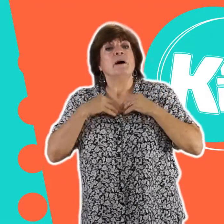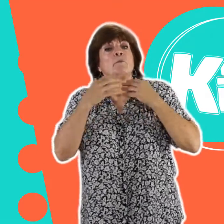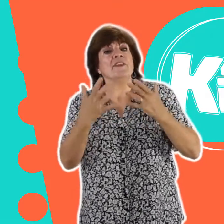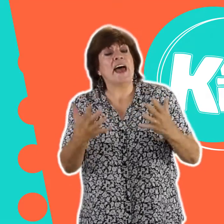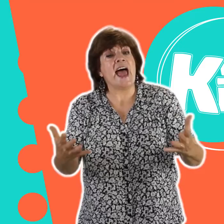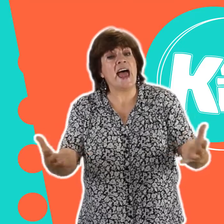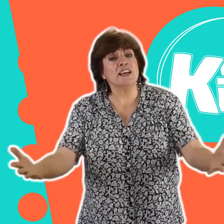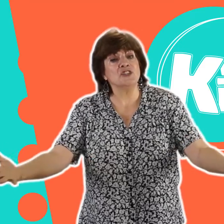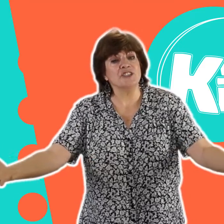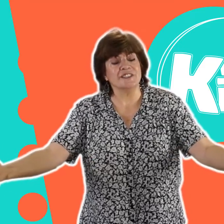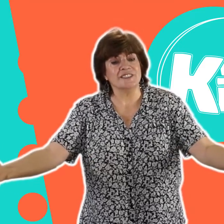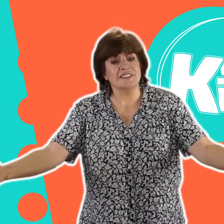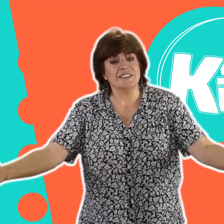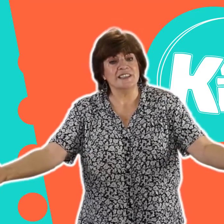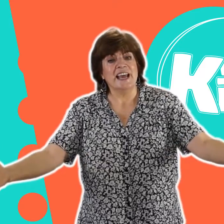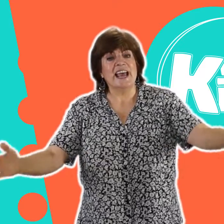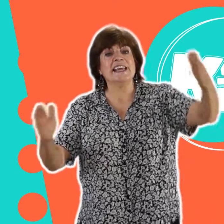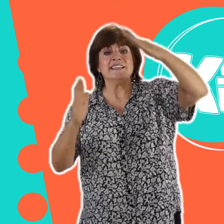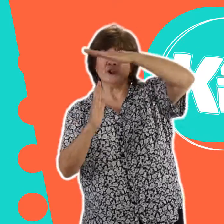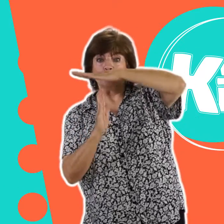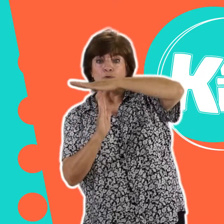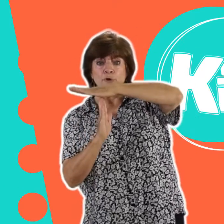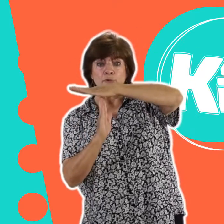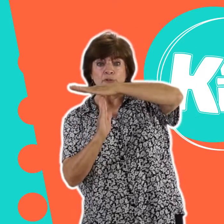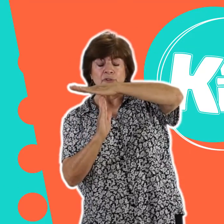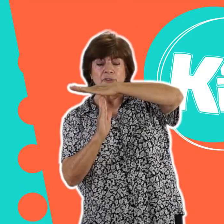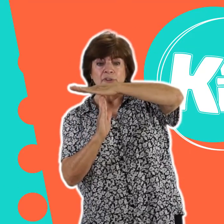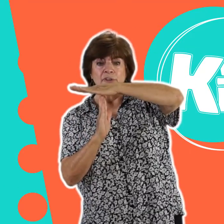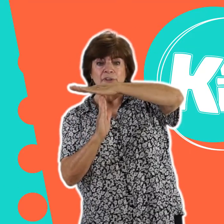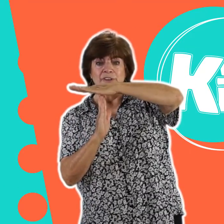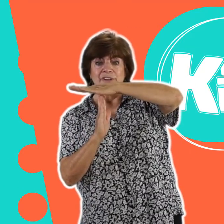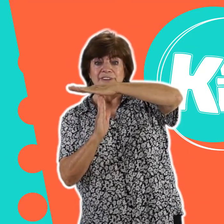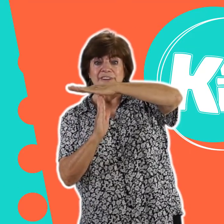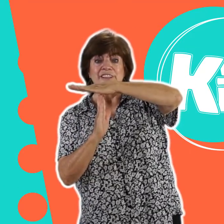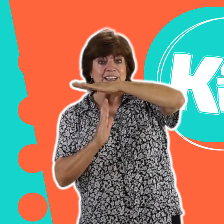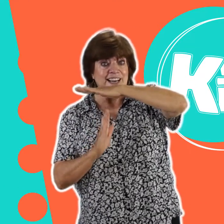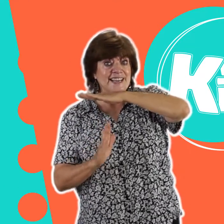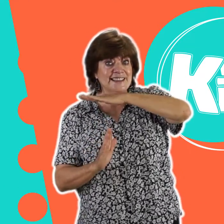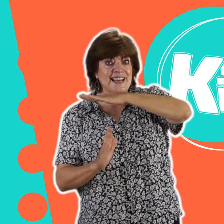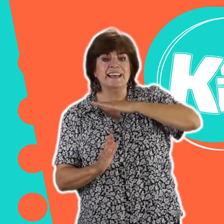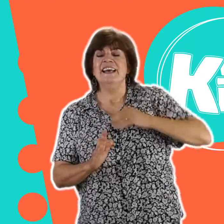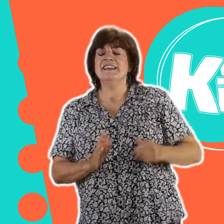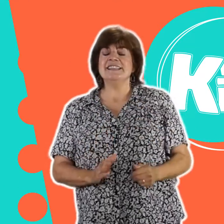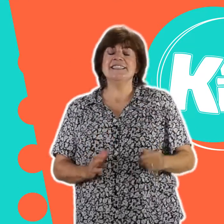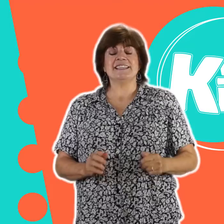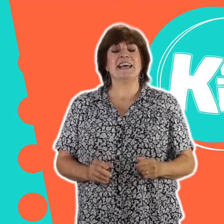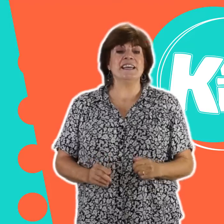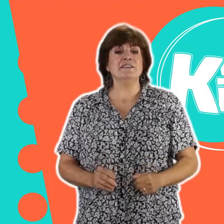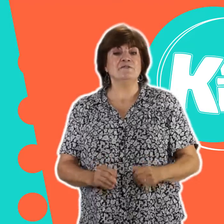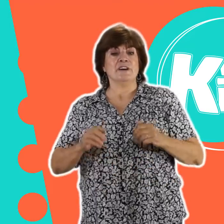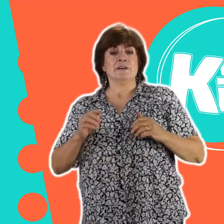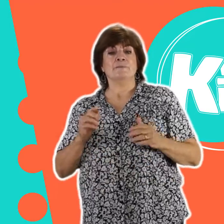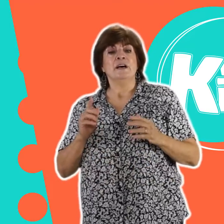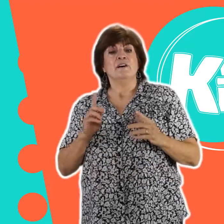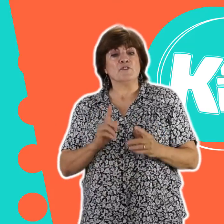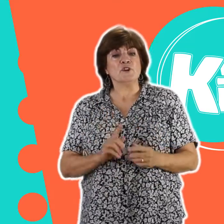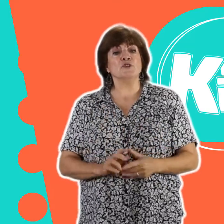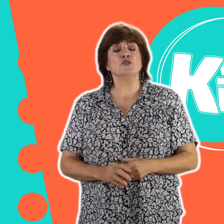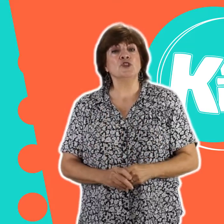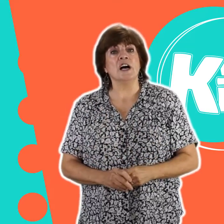with actions and in truth. You like that? This is taken from 1